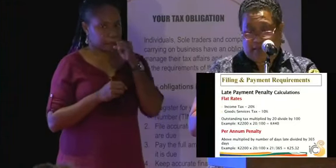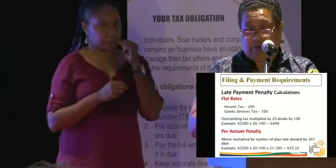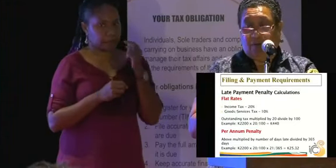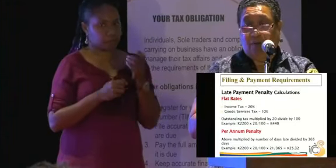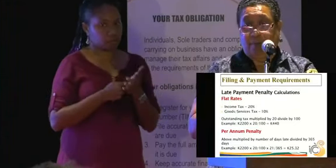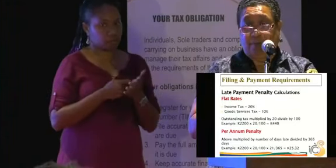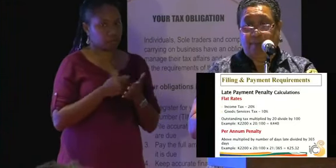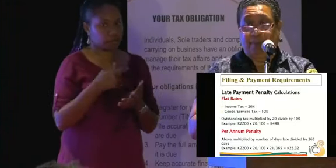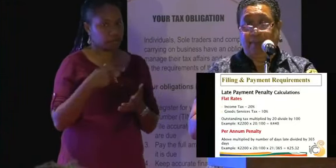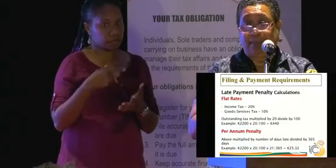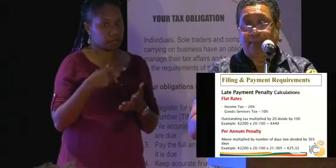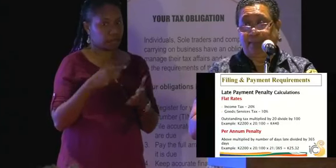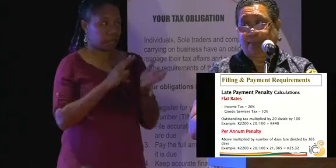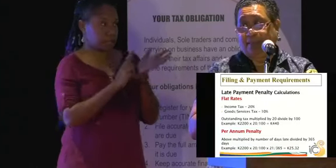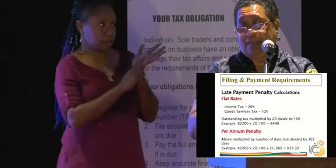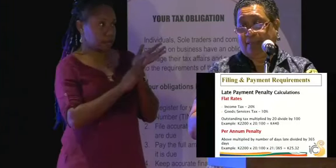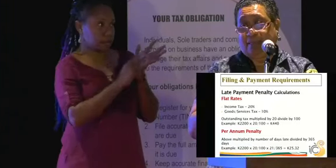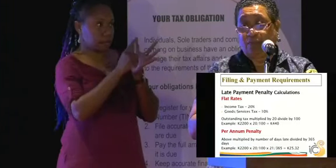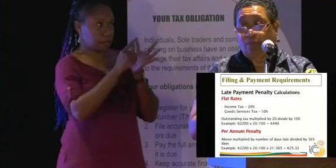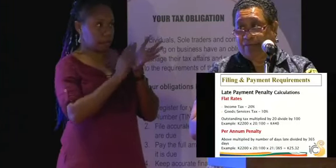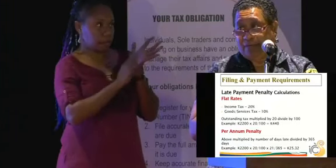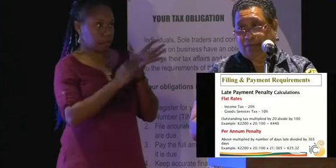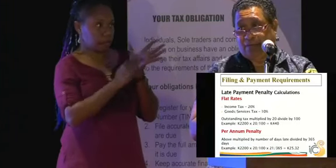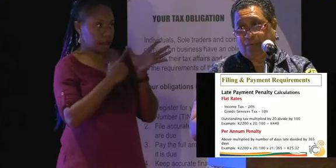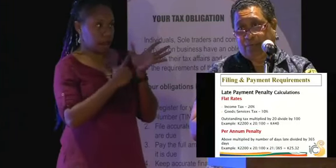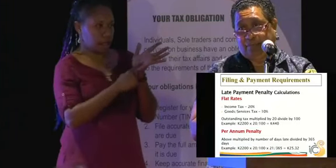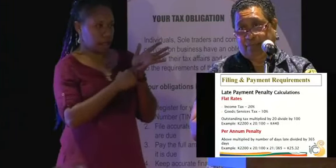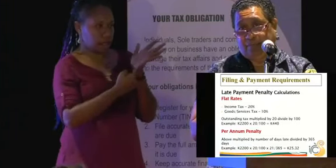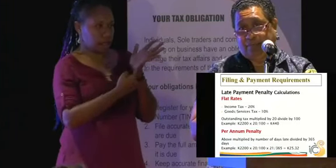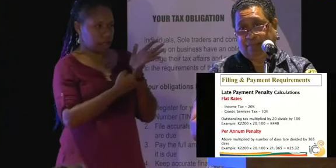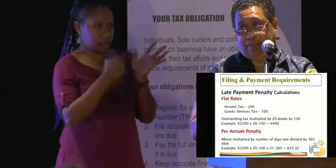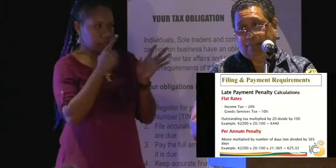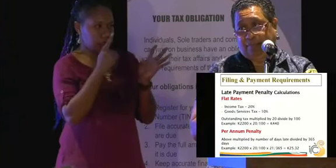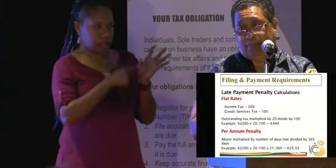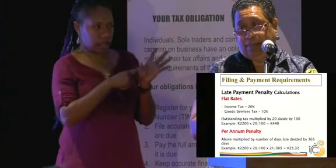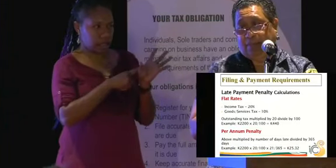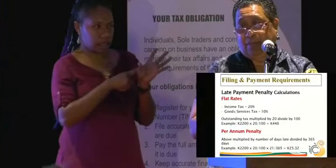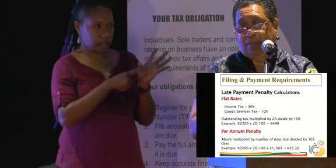lodgement or the payment is overdue.